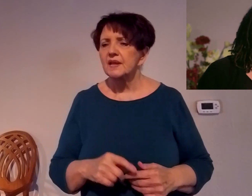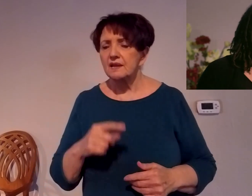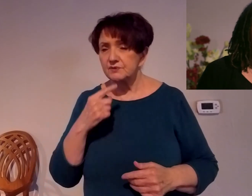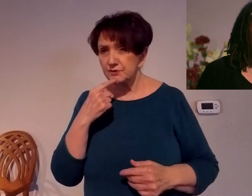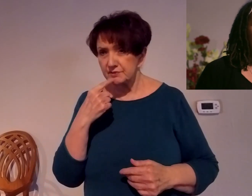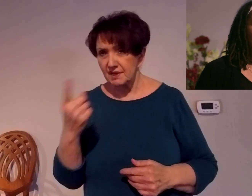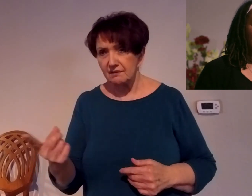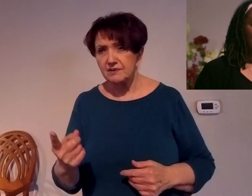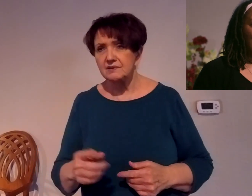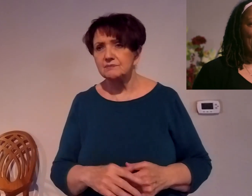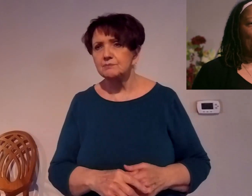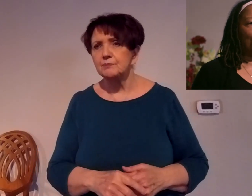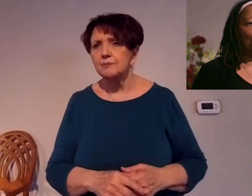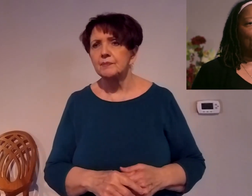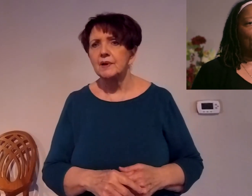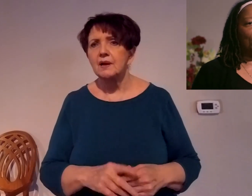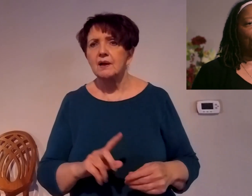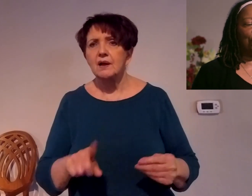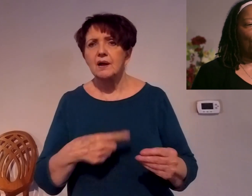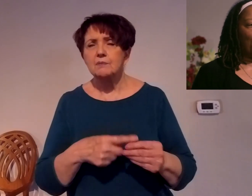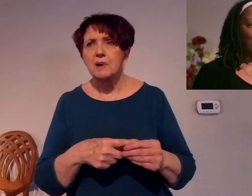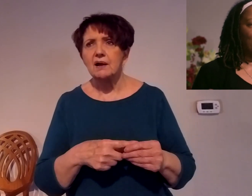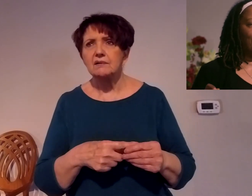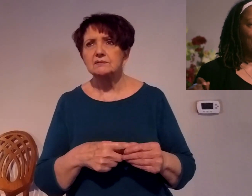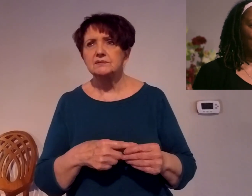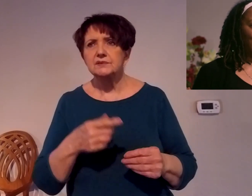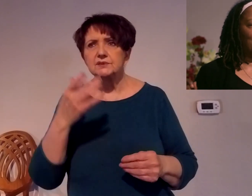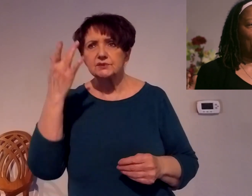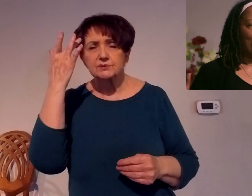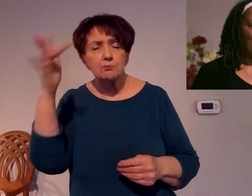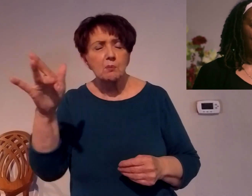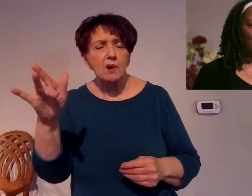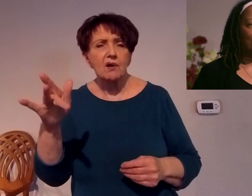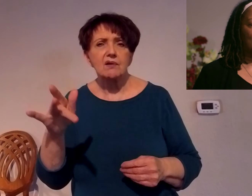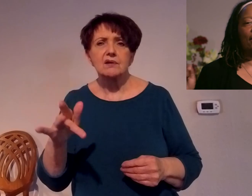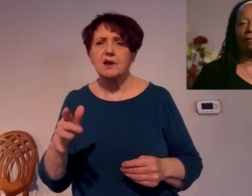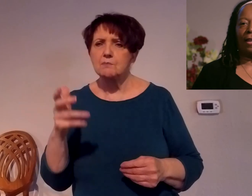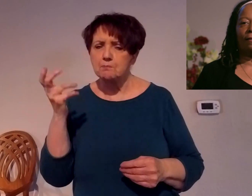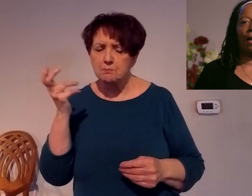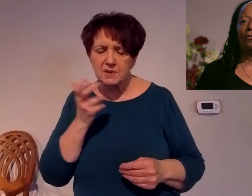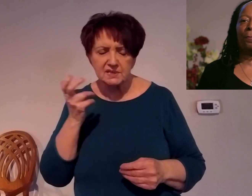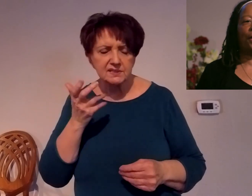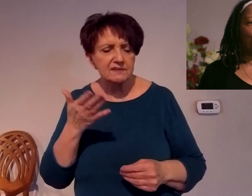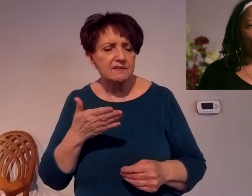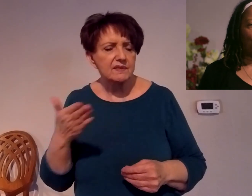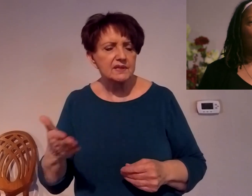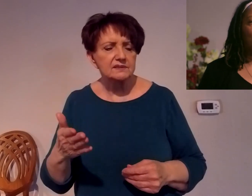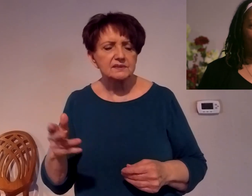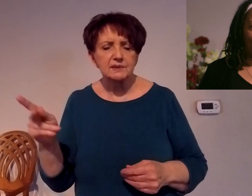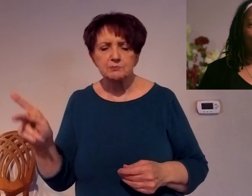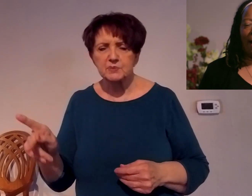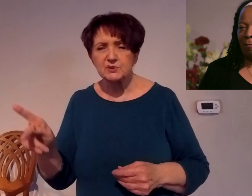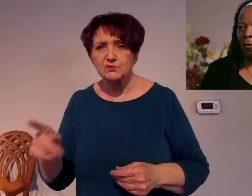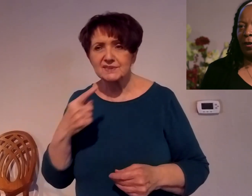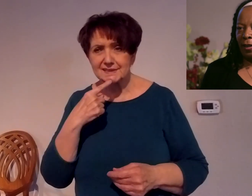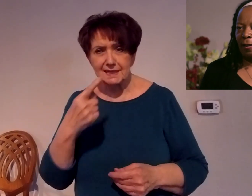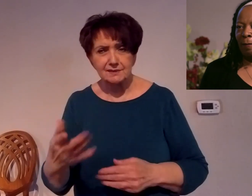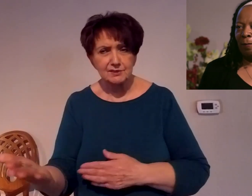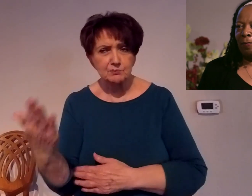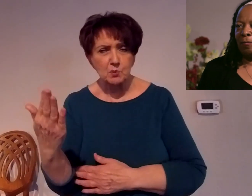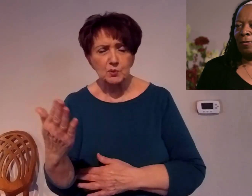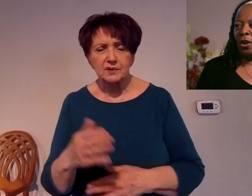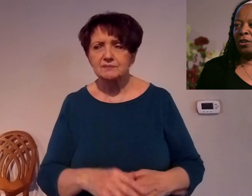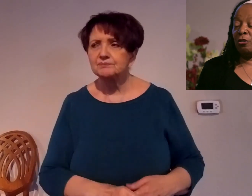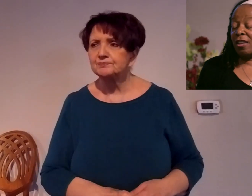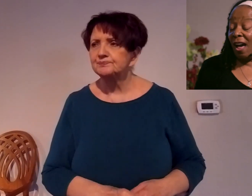tell them about the smart, intelligent, amazing things that Dr. Petra said that